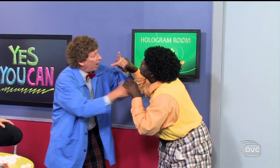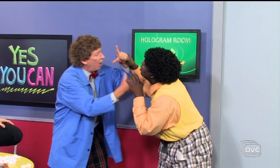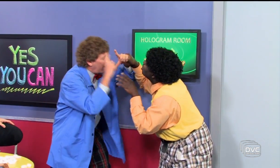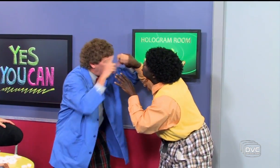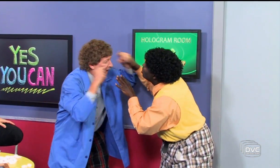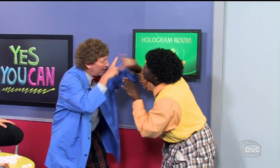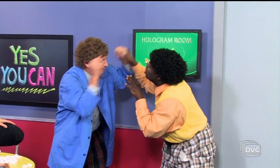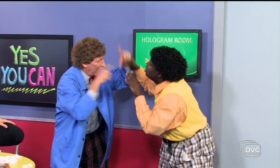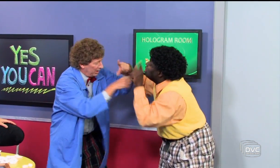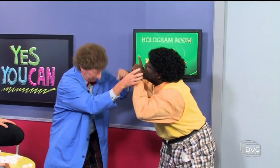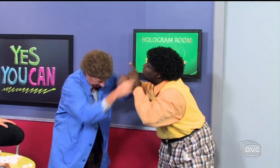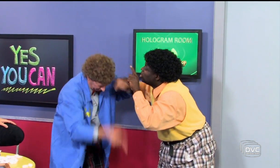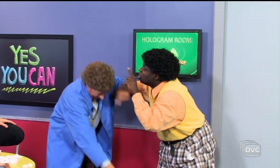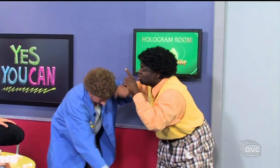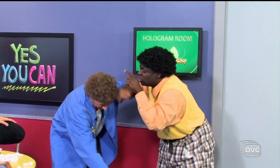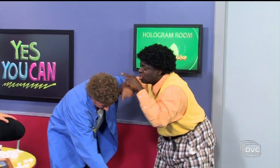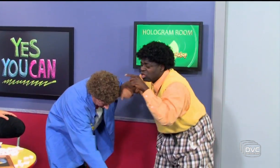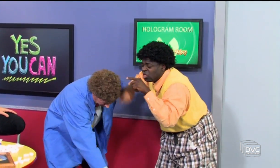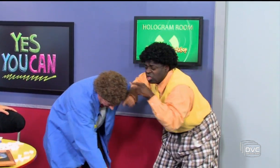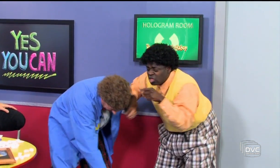Your glasses fell.